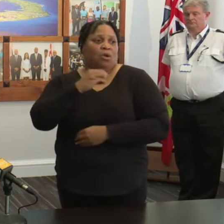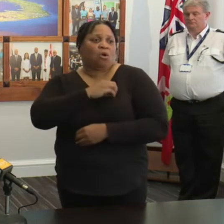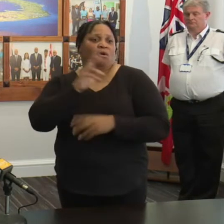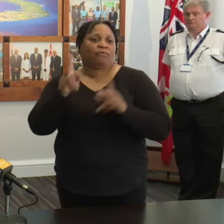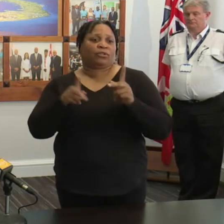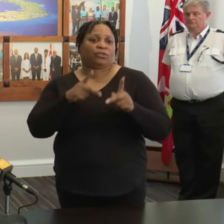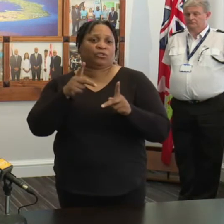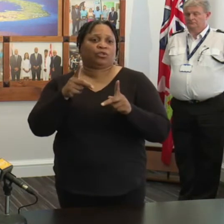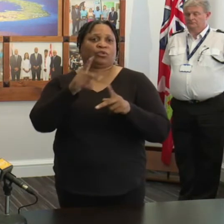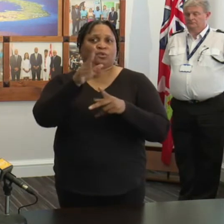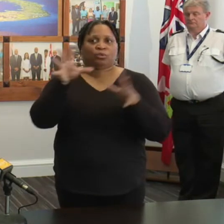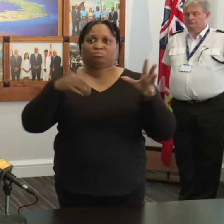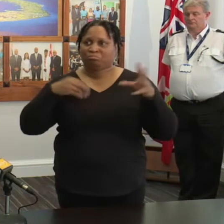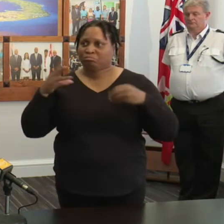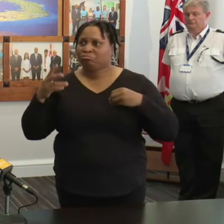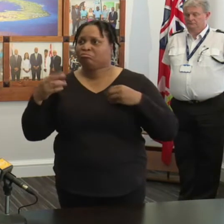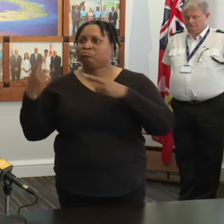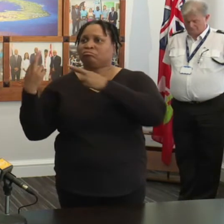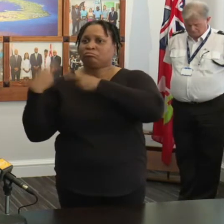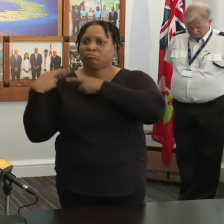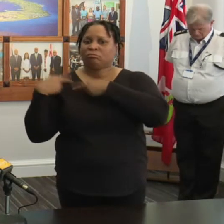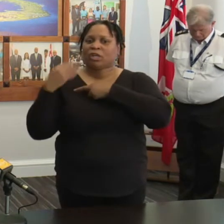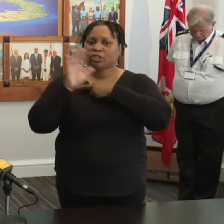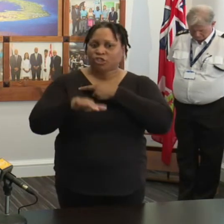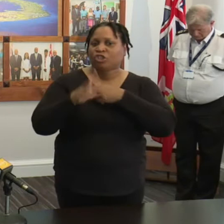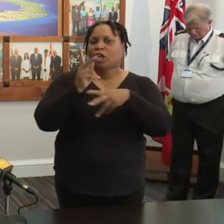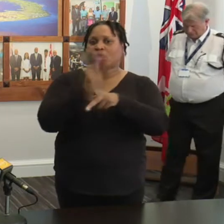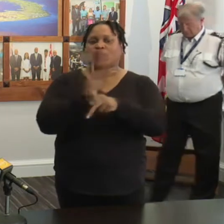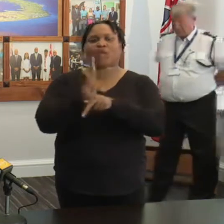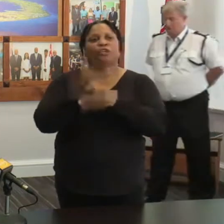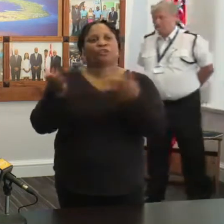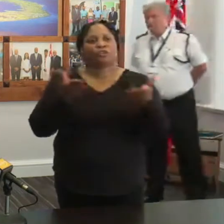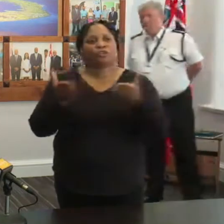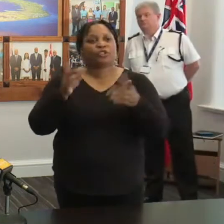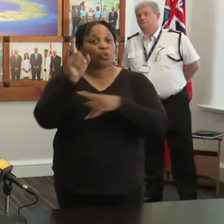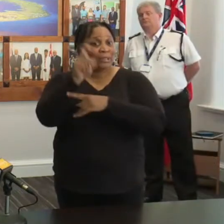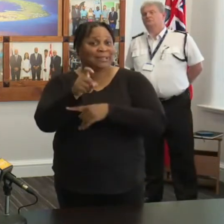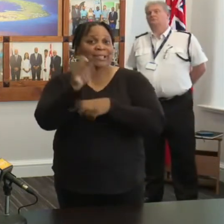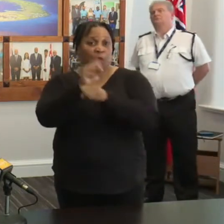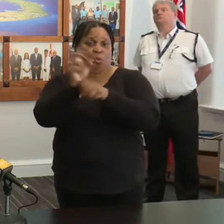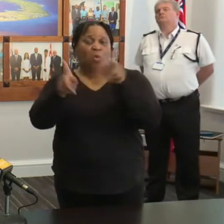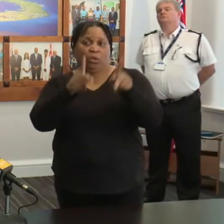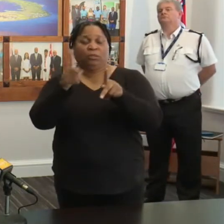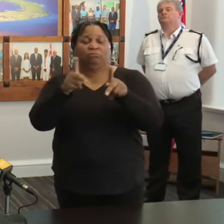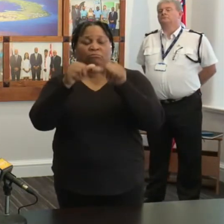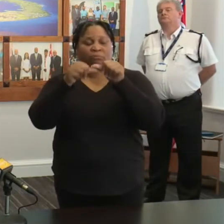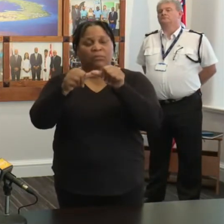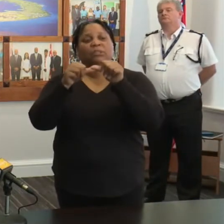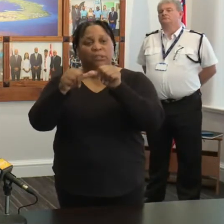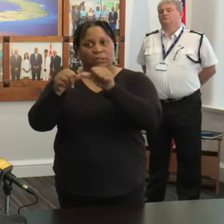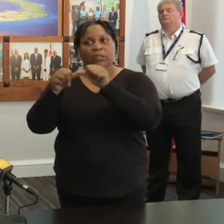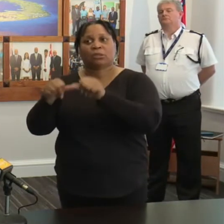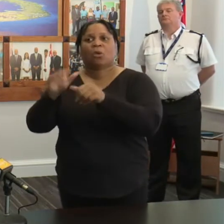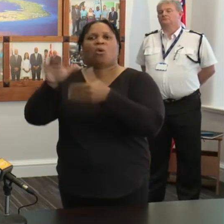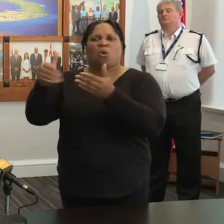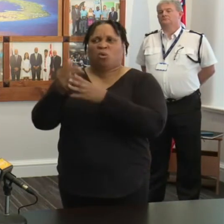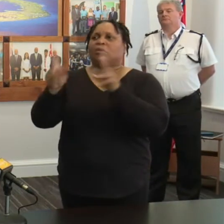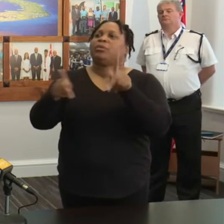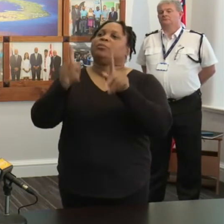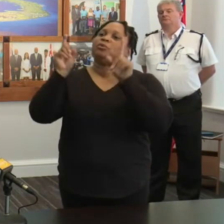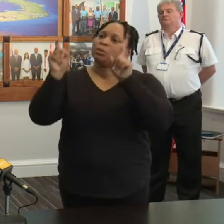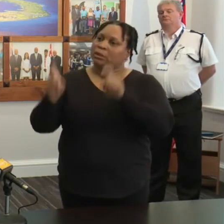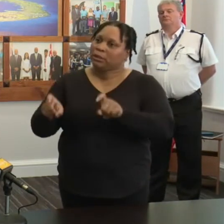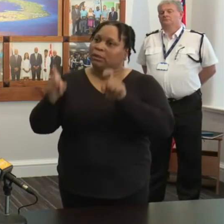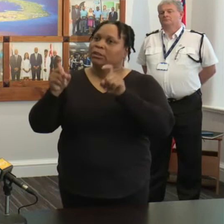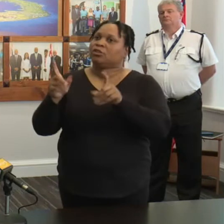plate, the public officers who are providing childcare services to our essential workers, which will continue, all those persons who are doing what is